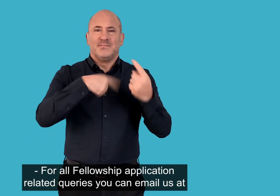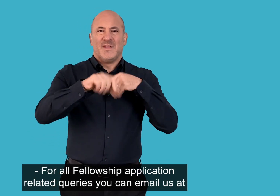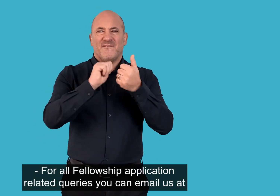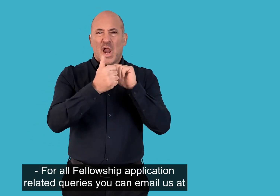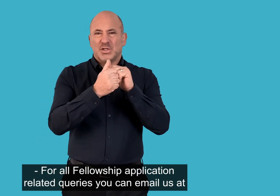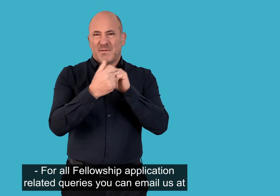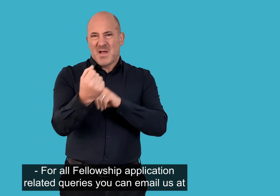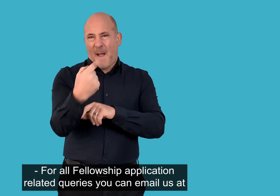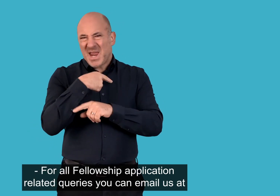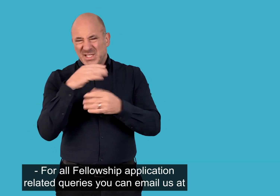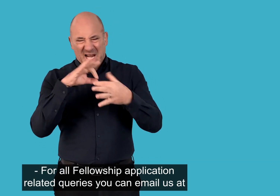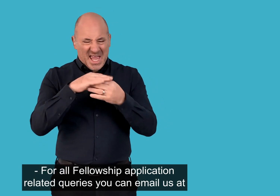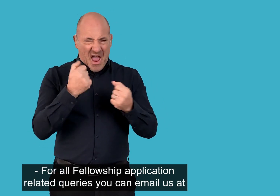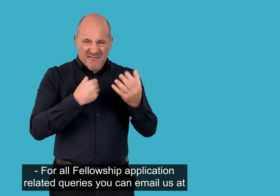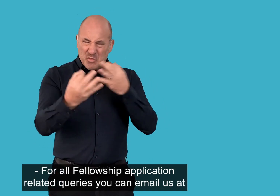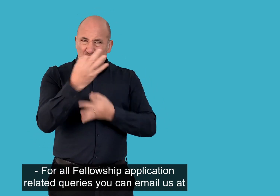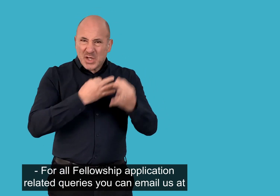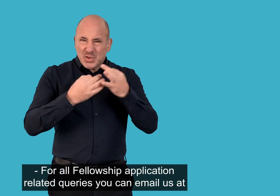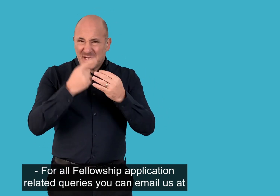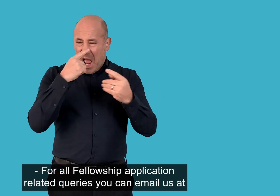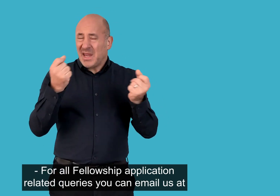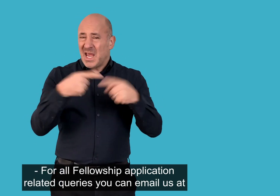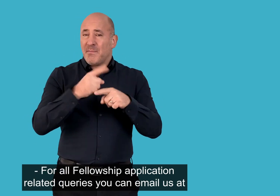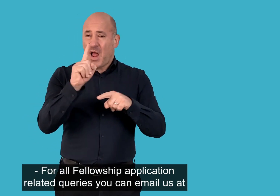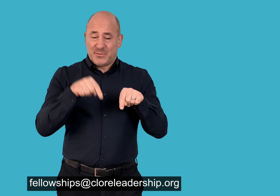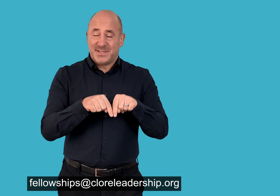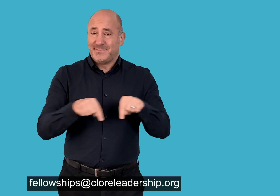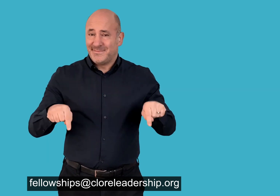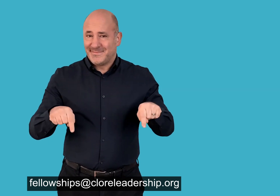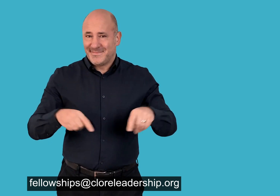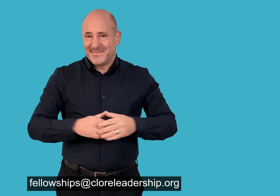For all fellowship application related queries, you can email us at